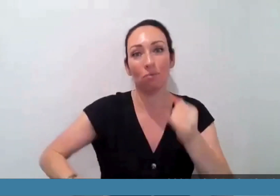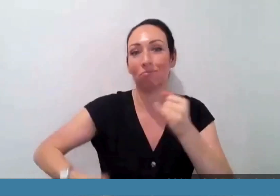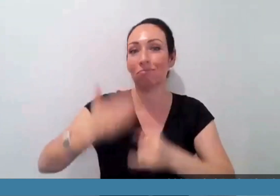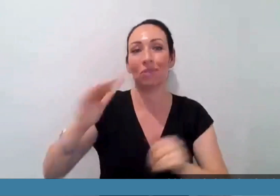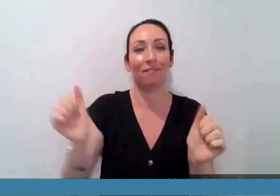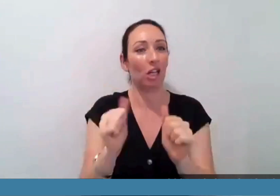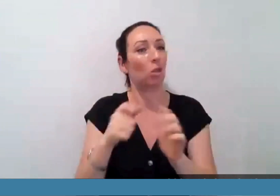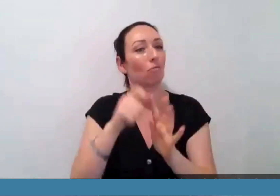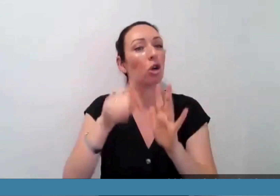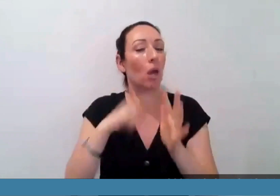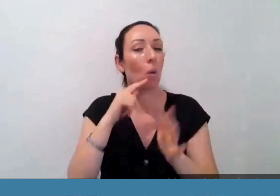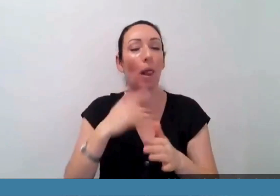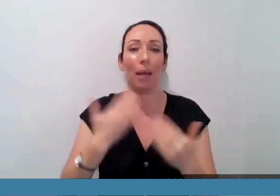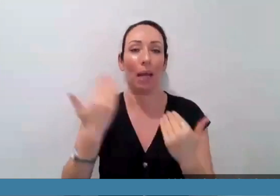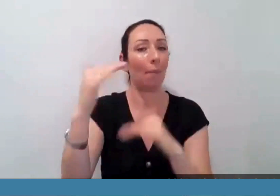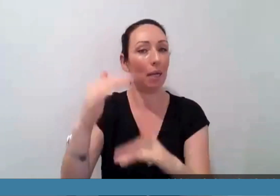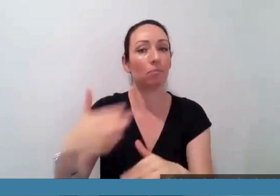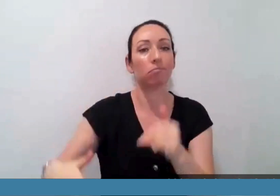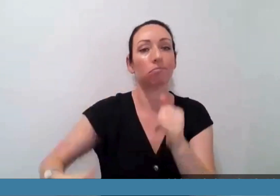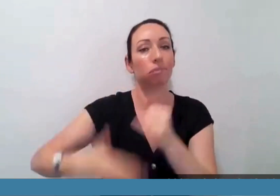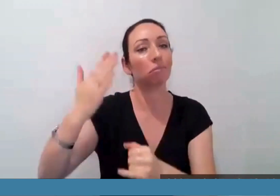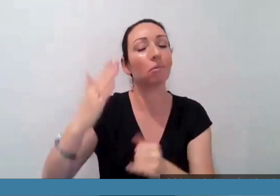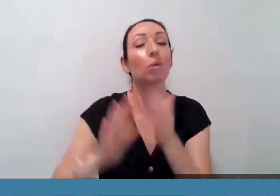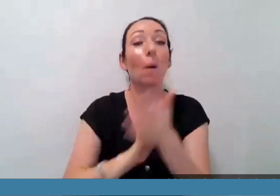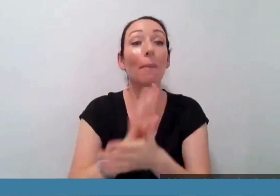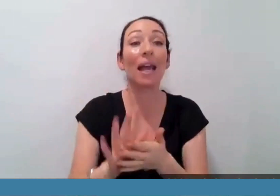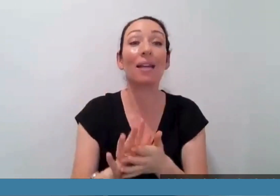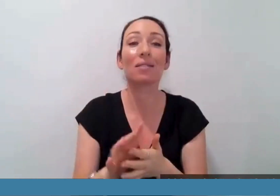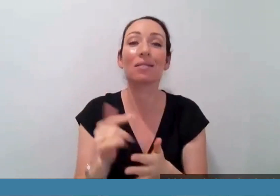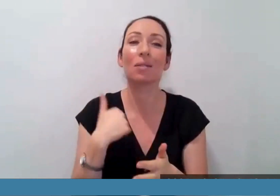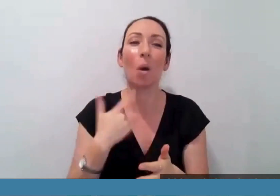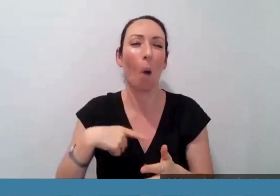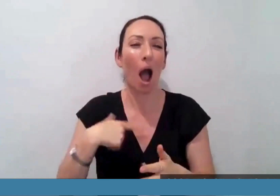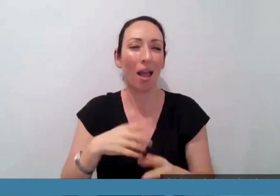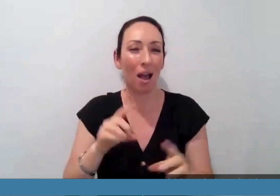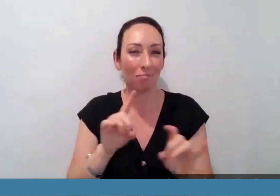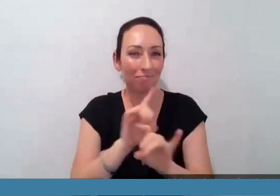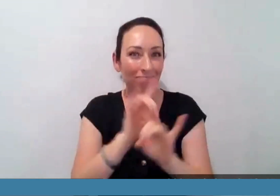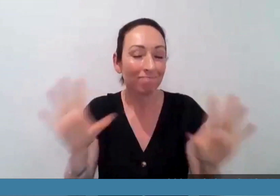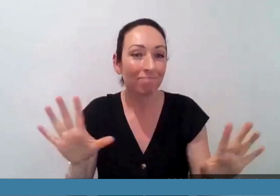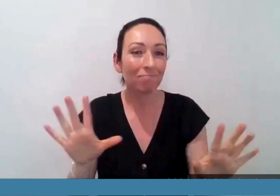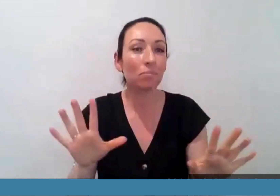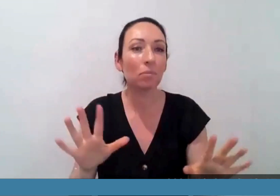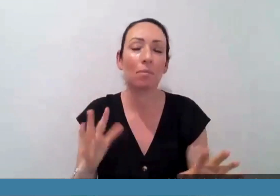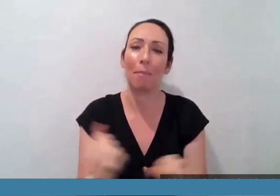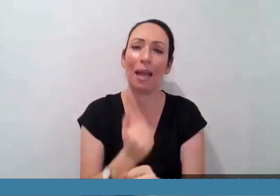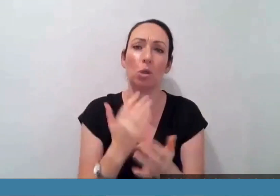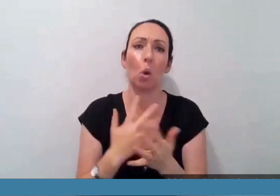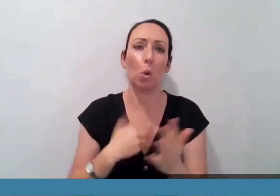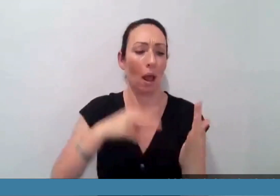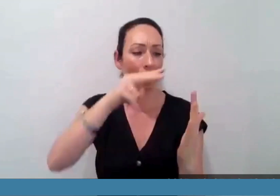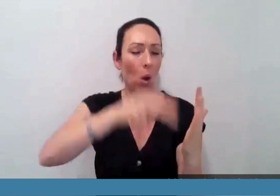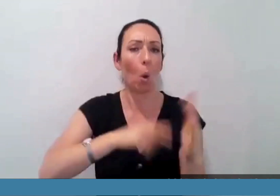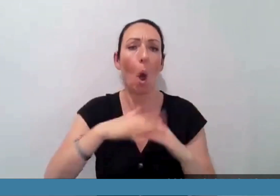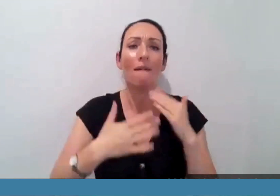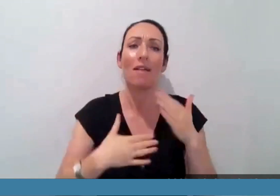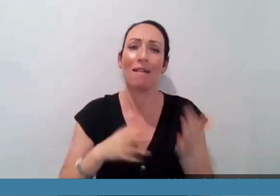is, I guess, just to suggest really carefully reviewing the funding guidelines, particularly in reference